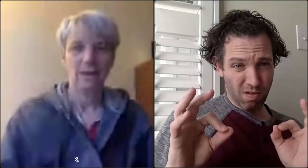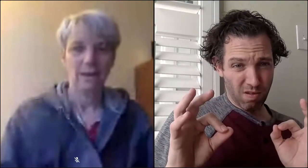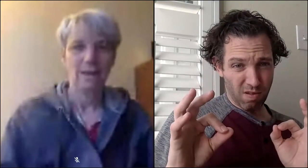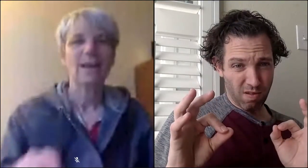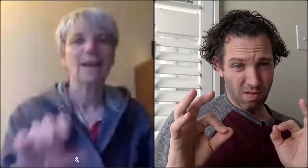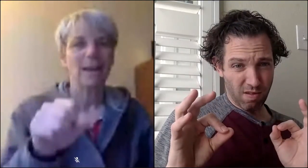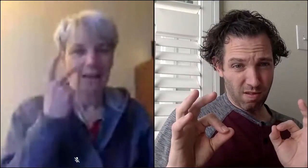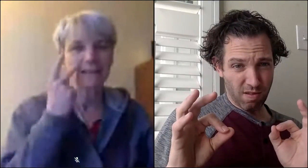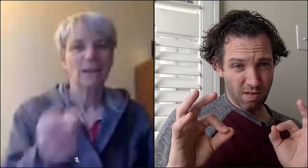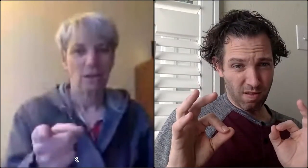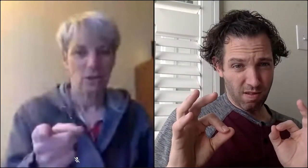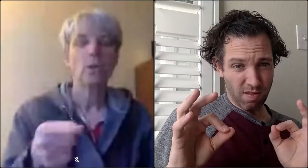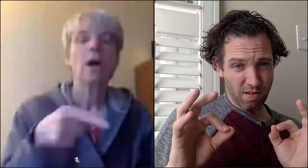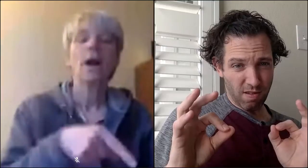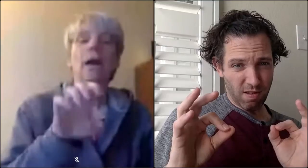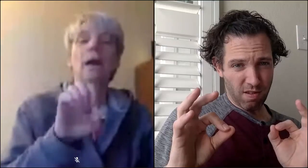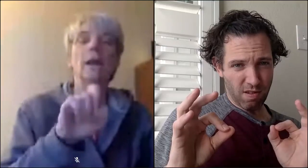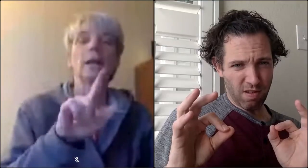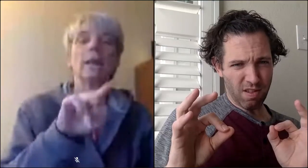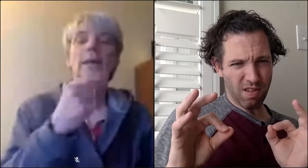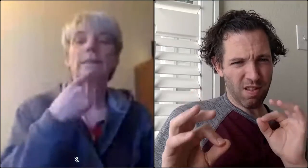better for these purposes.